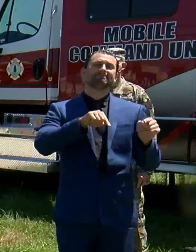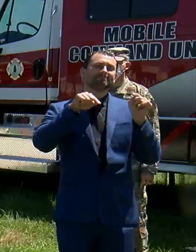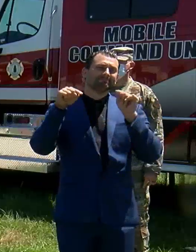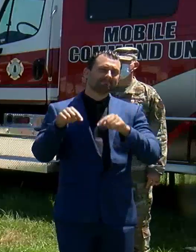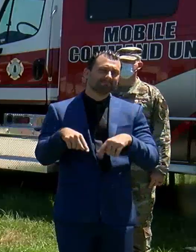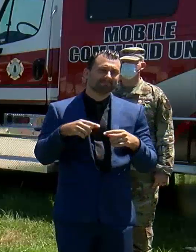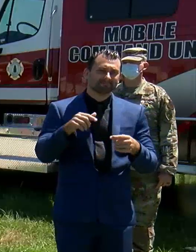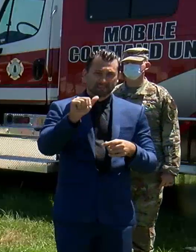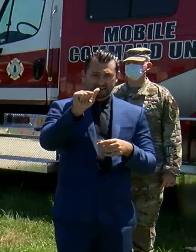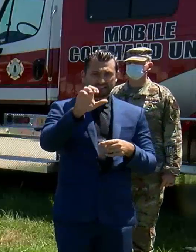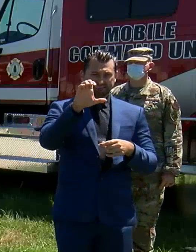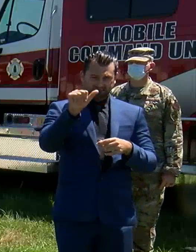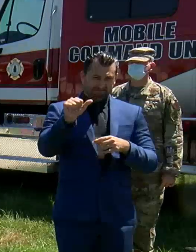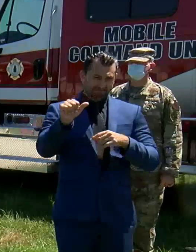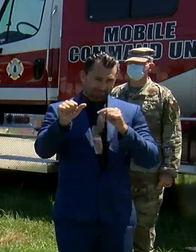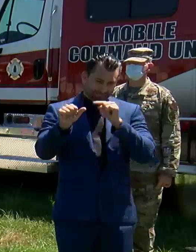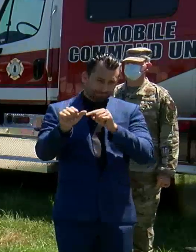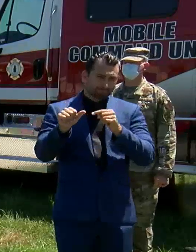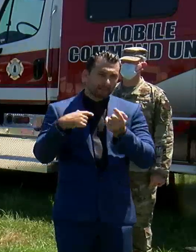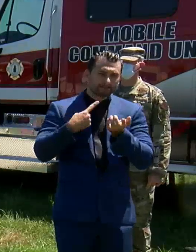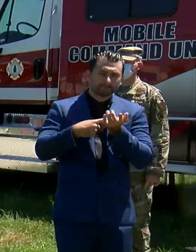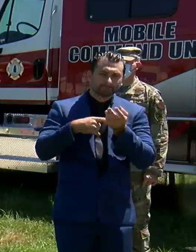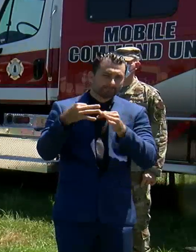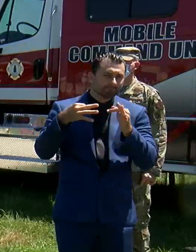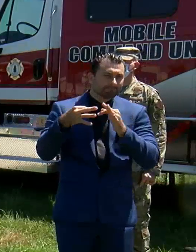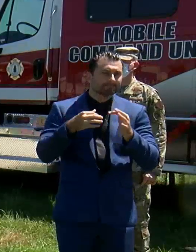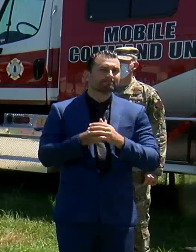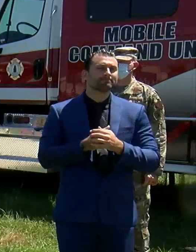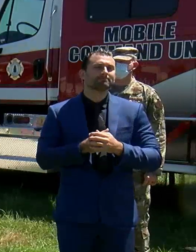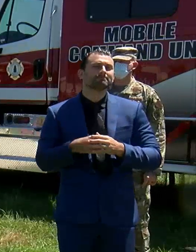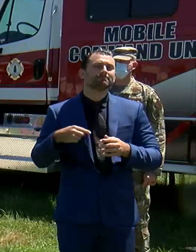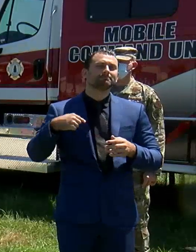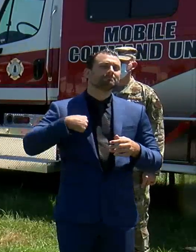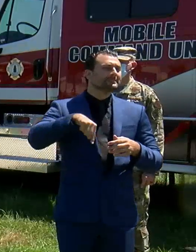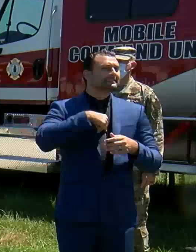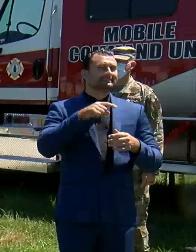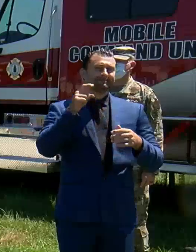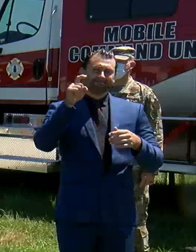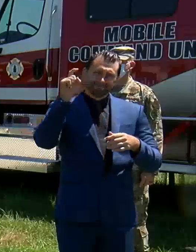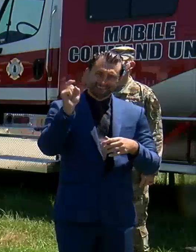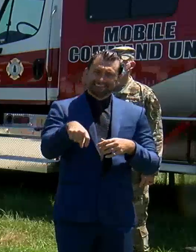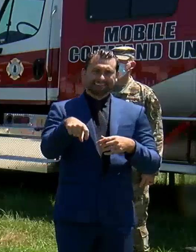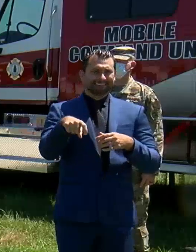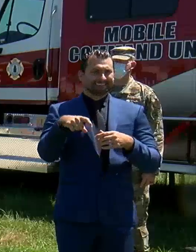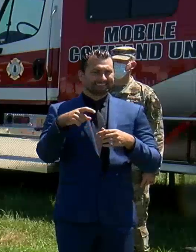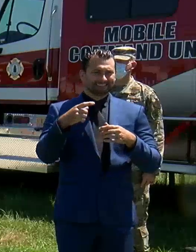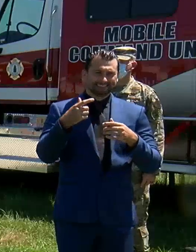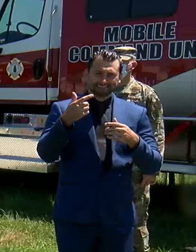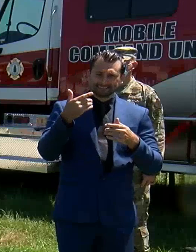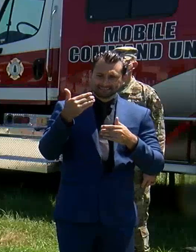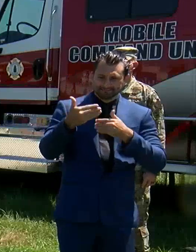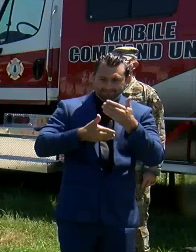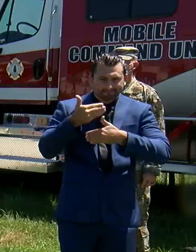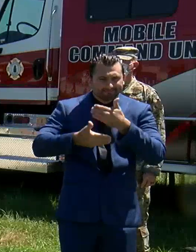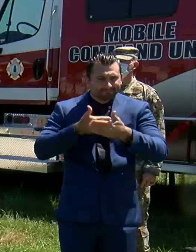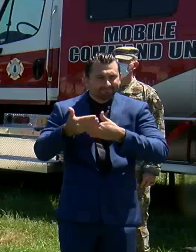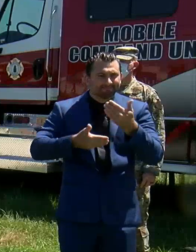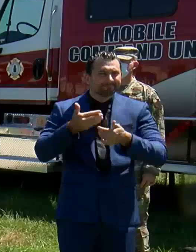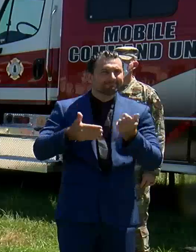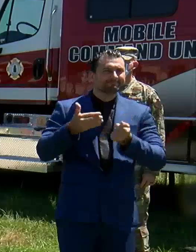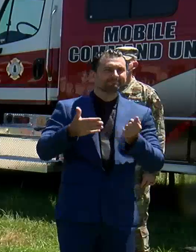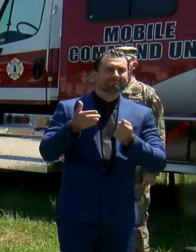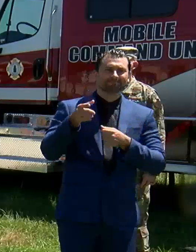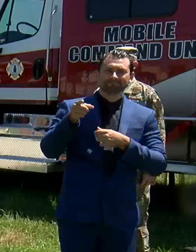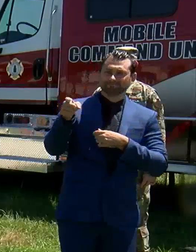long-term care facilities to transfer residents that test positive for COVID-19 if the facility is not properly equipped